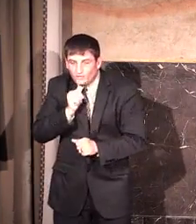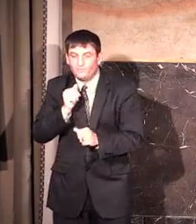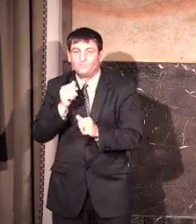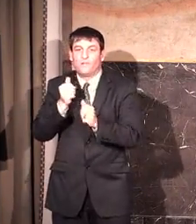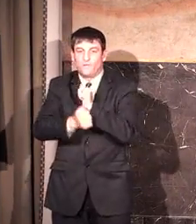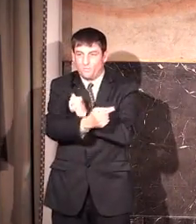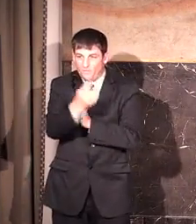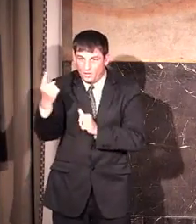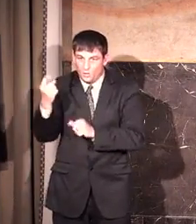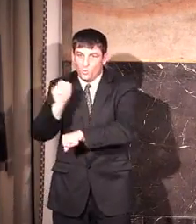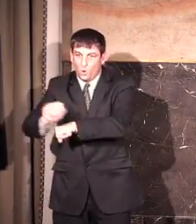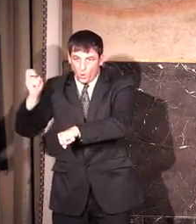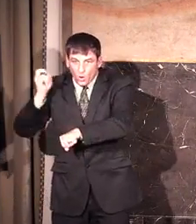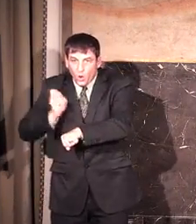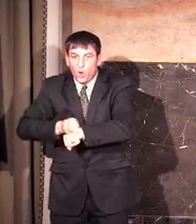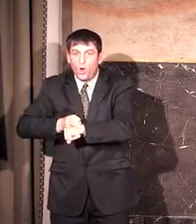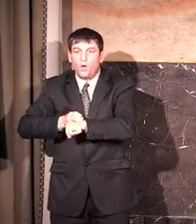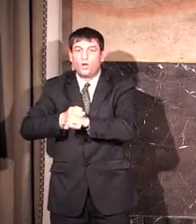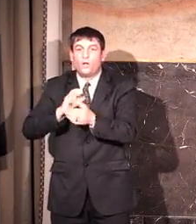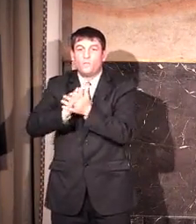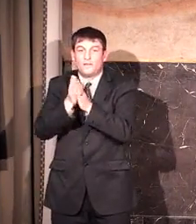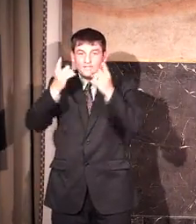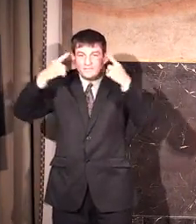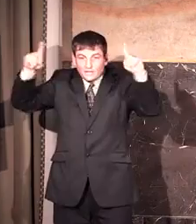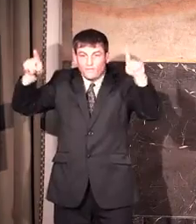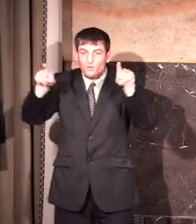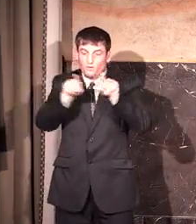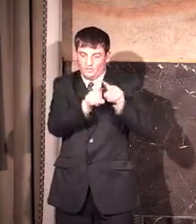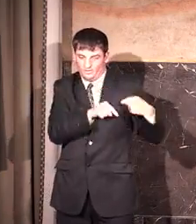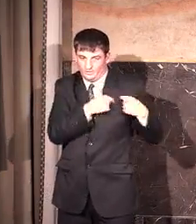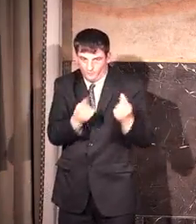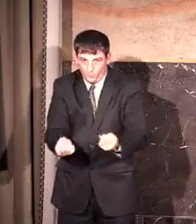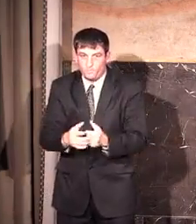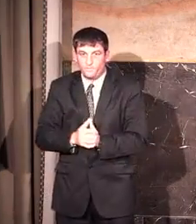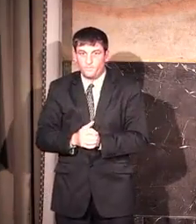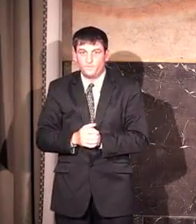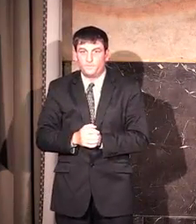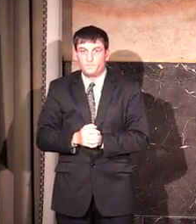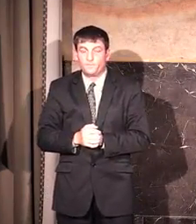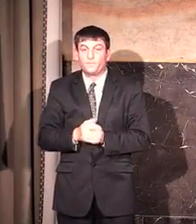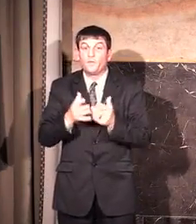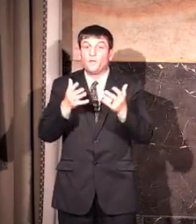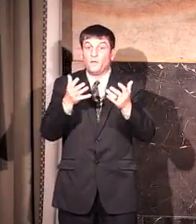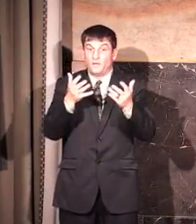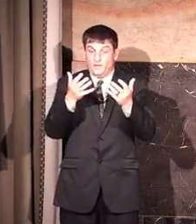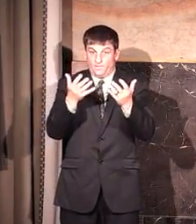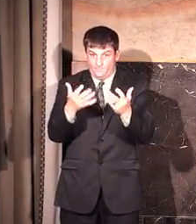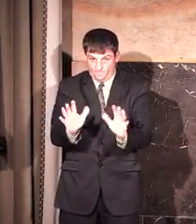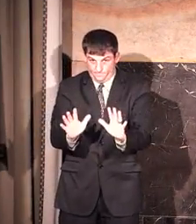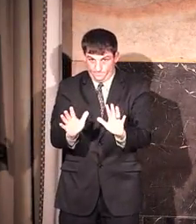they've done to help us to be as successful as we have been thus far. Having said that,